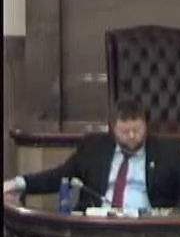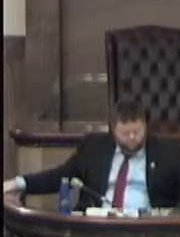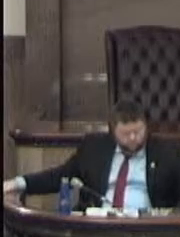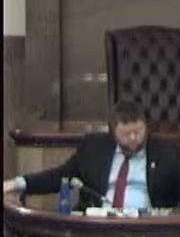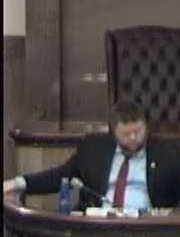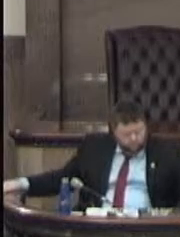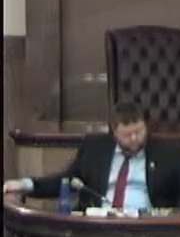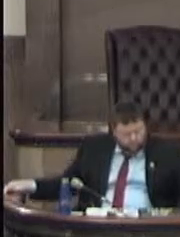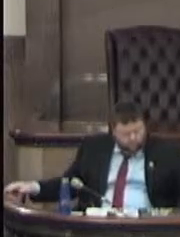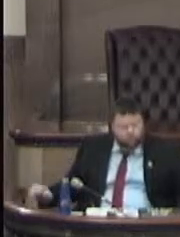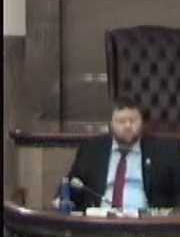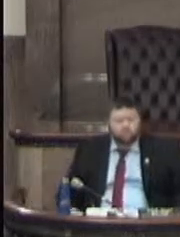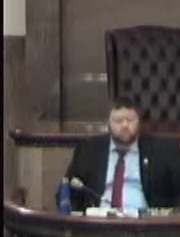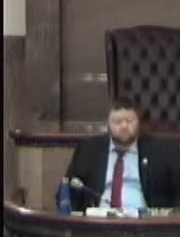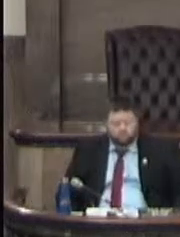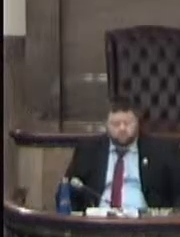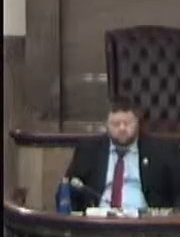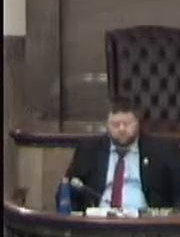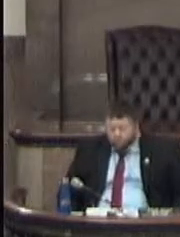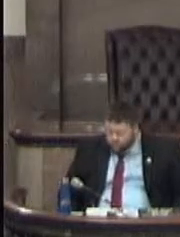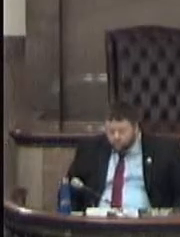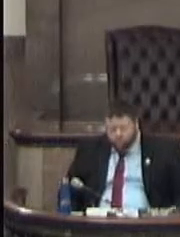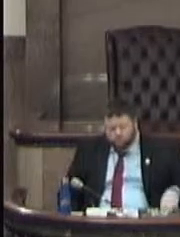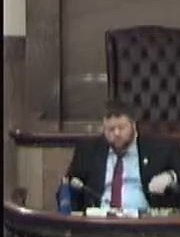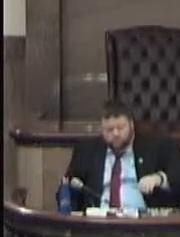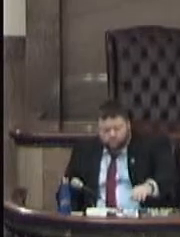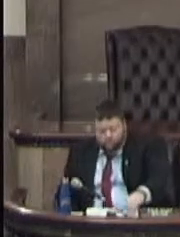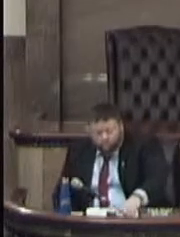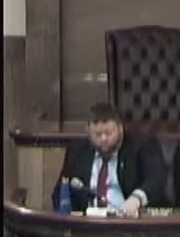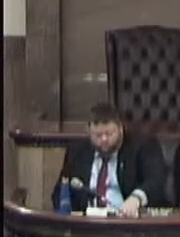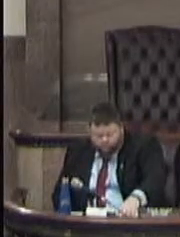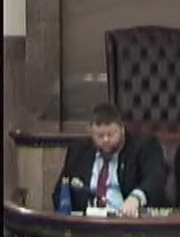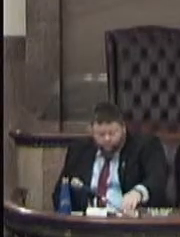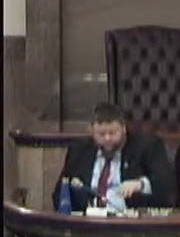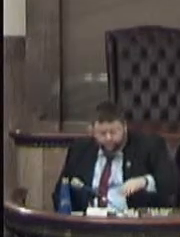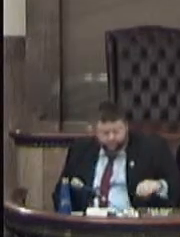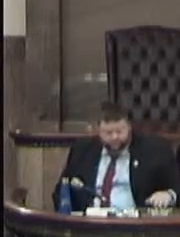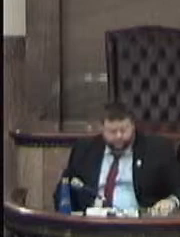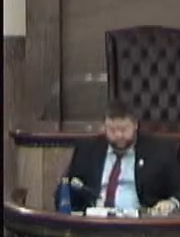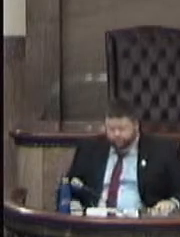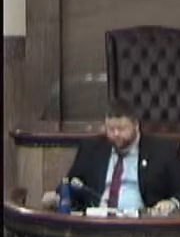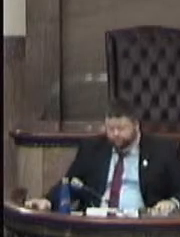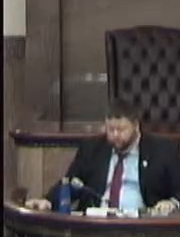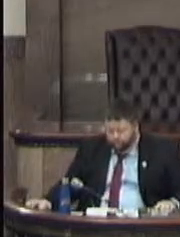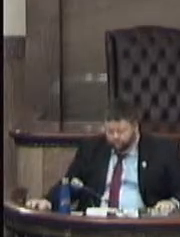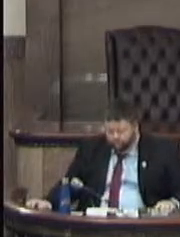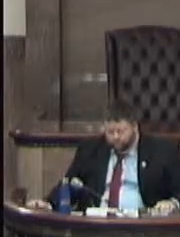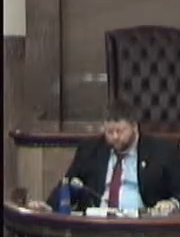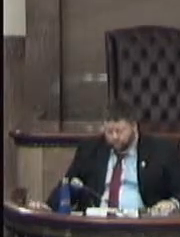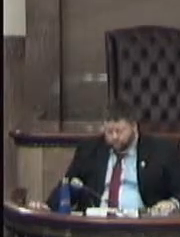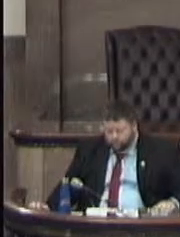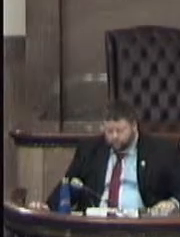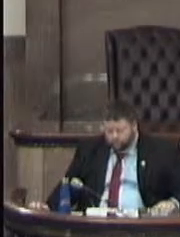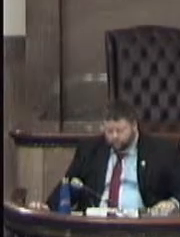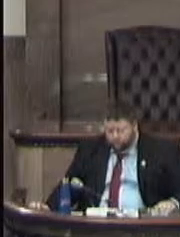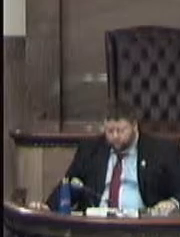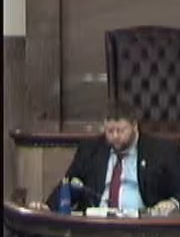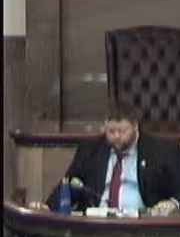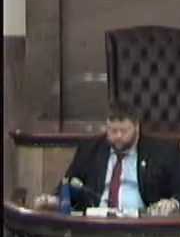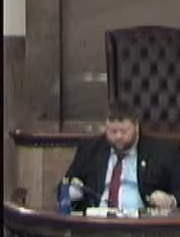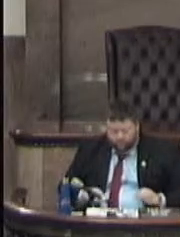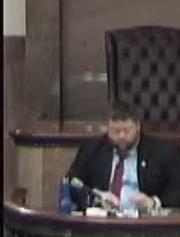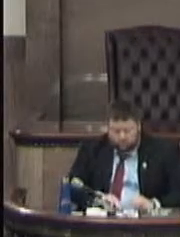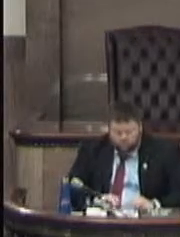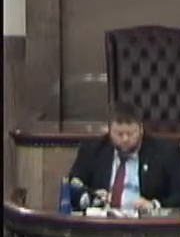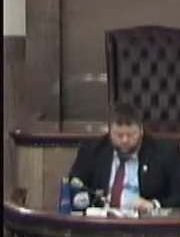If you require assistance, a deputy is available to assist you in approaching the lectern. I will call 3 people forward at one time. Each speaker will have 2 minutes in which to